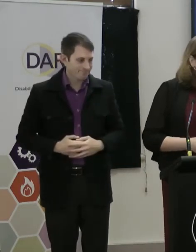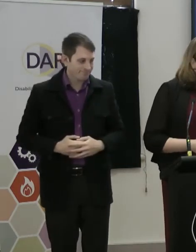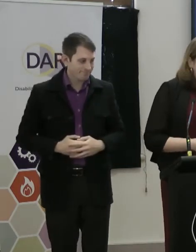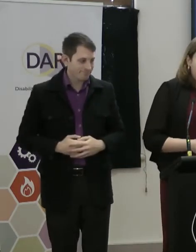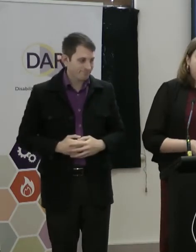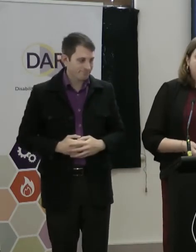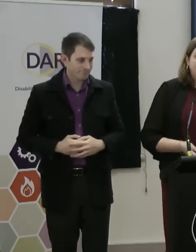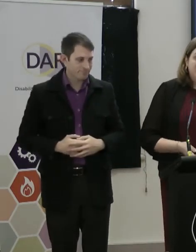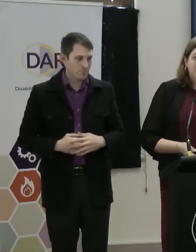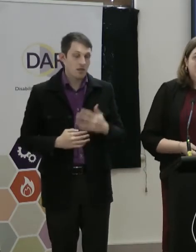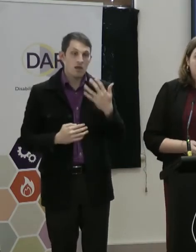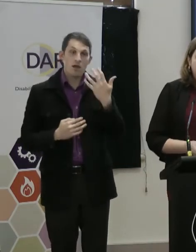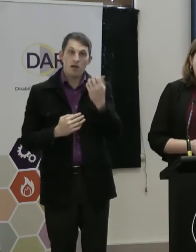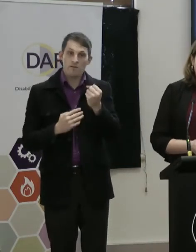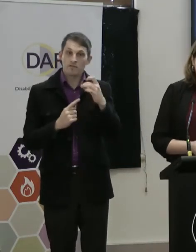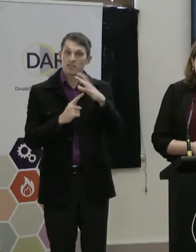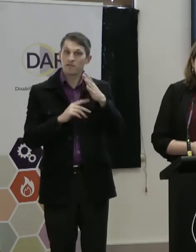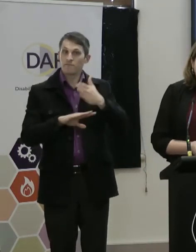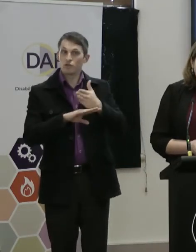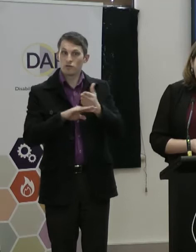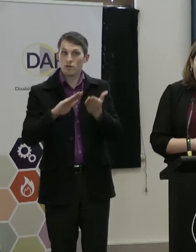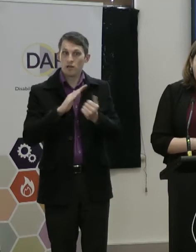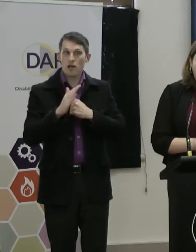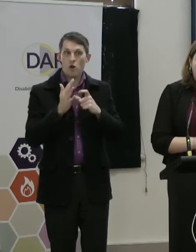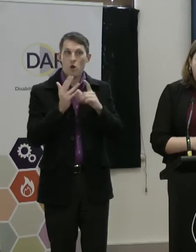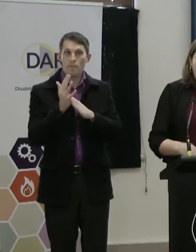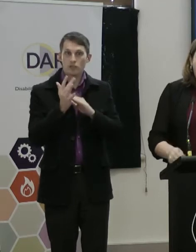So we have a number of key functions in the Commission.